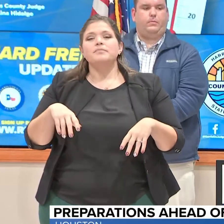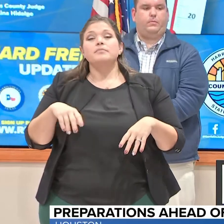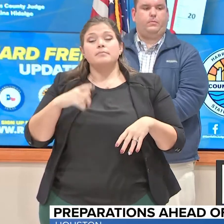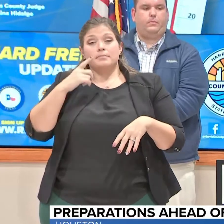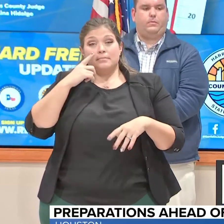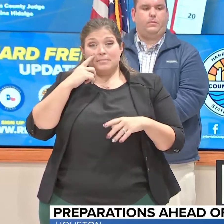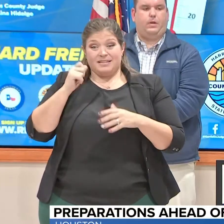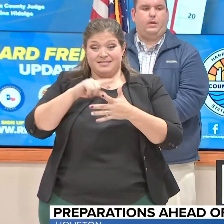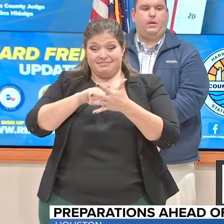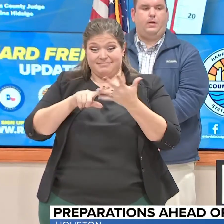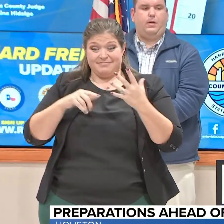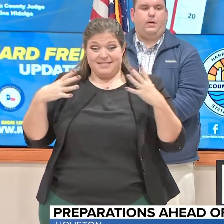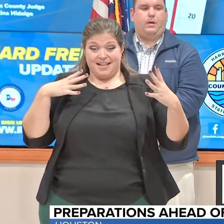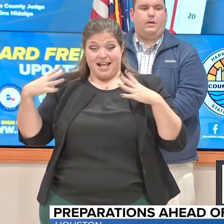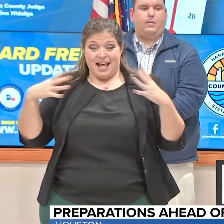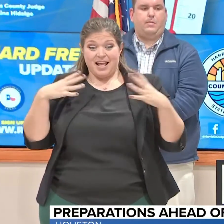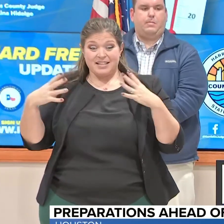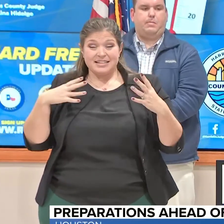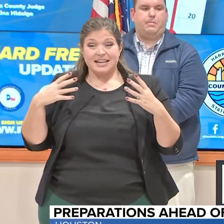these